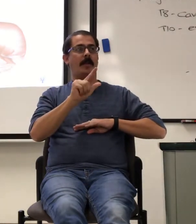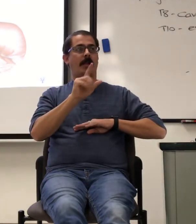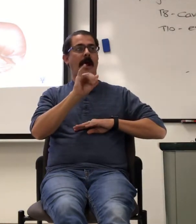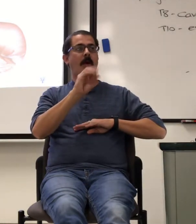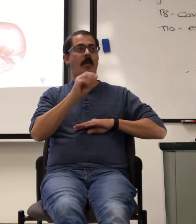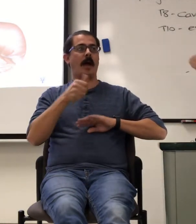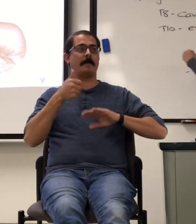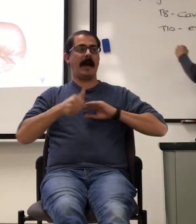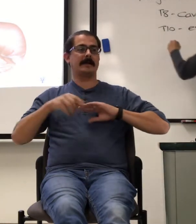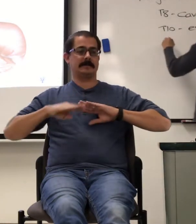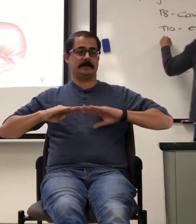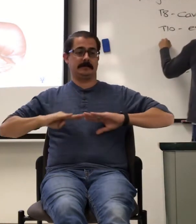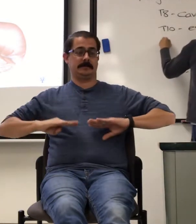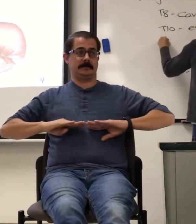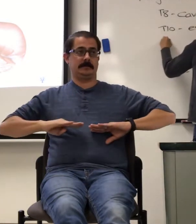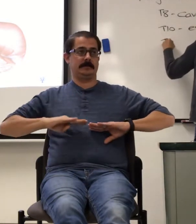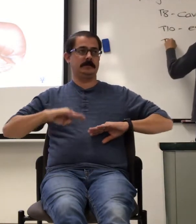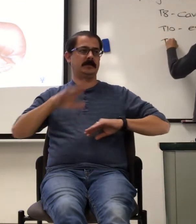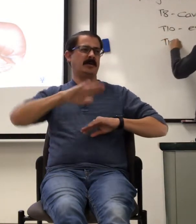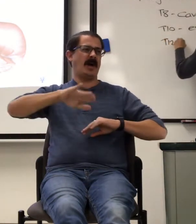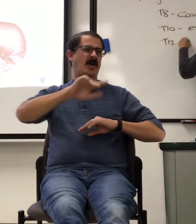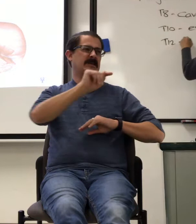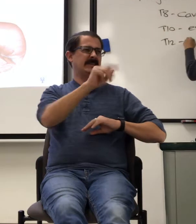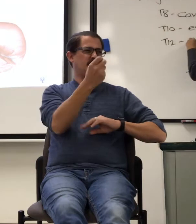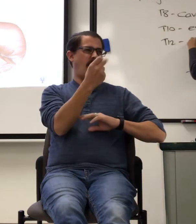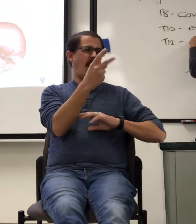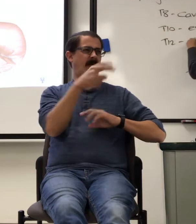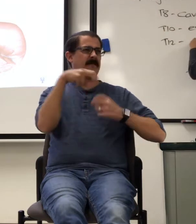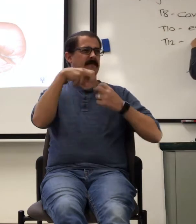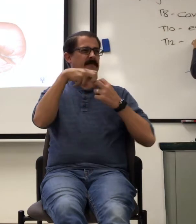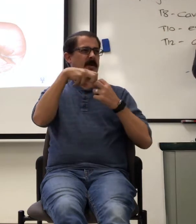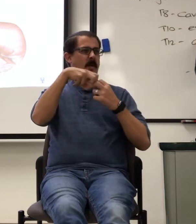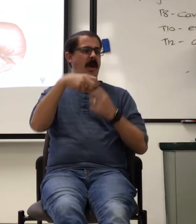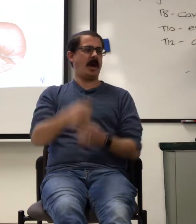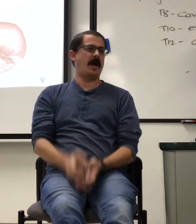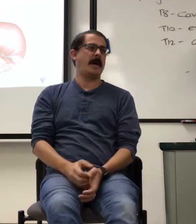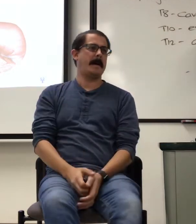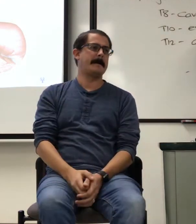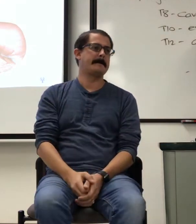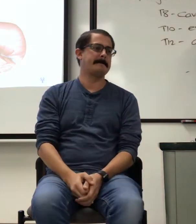point. The level of around T12 vertebra,